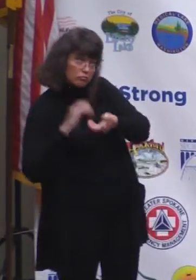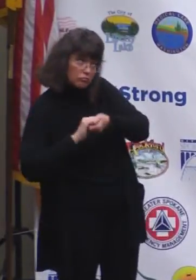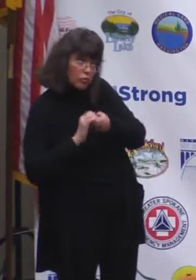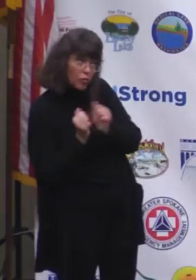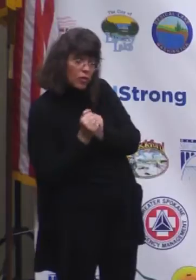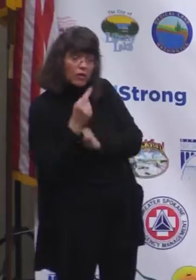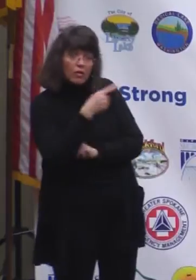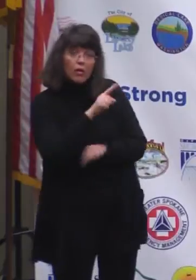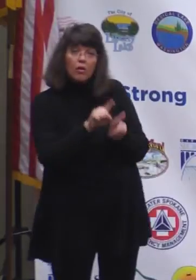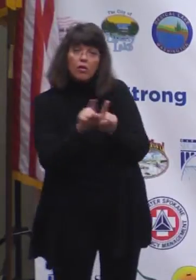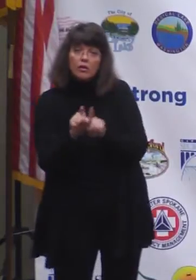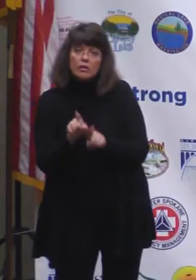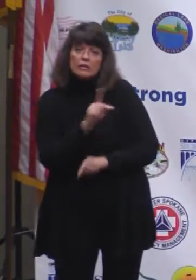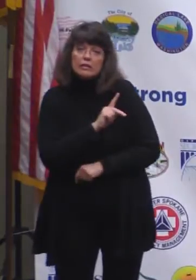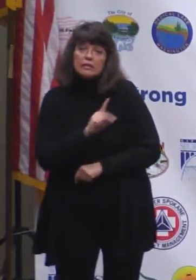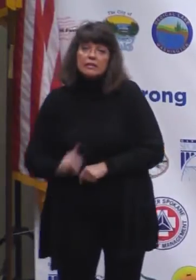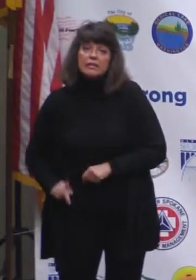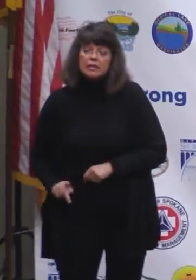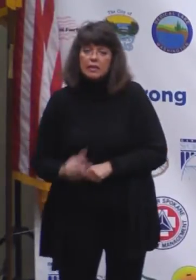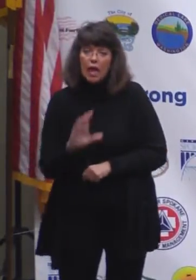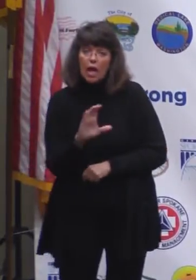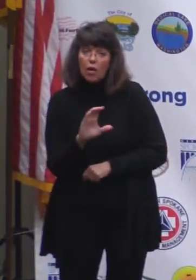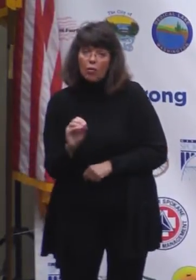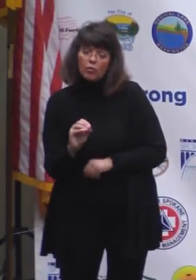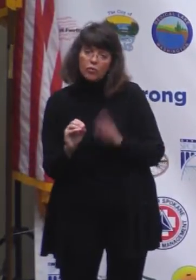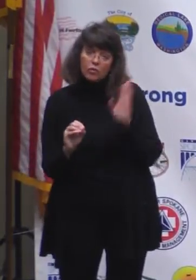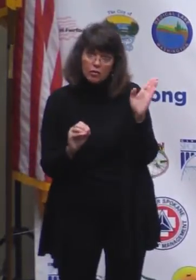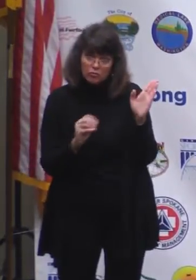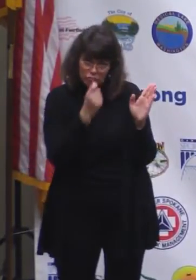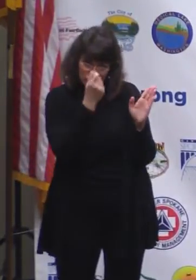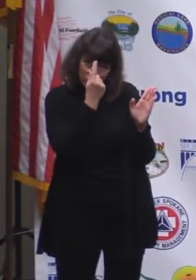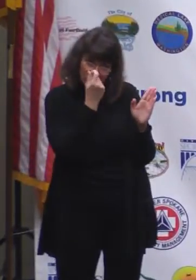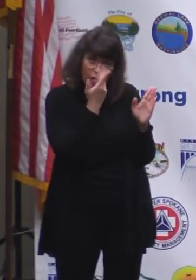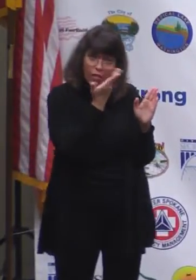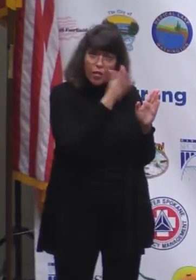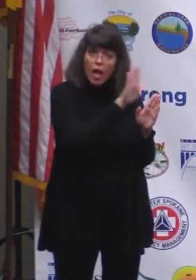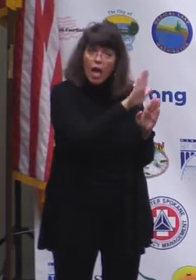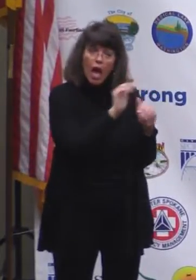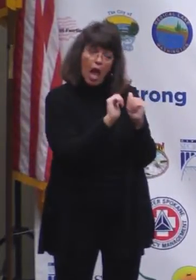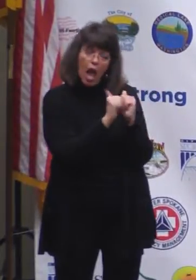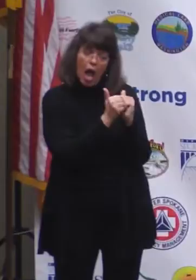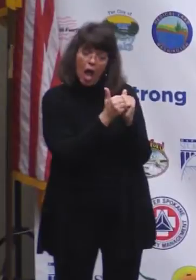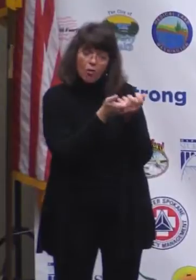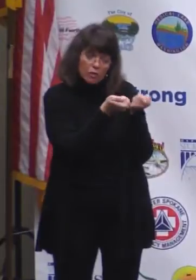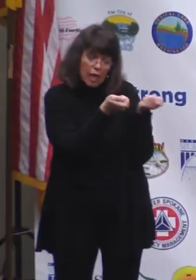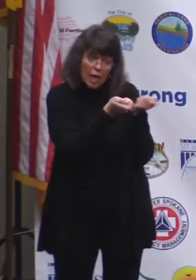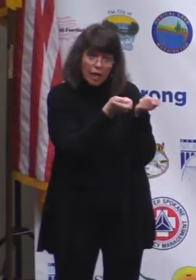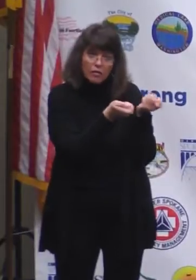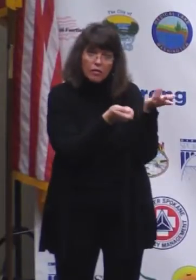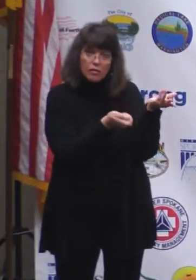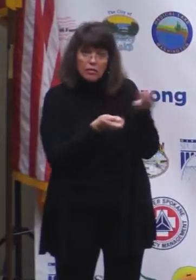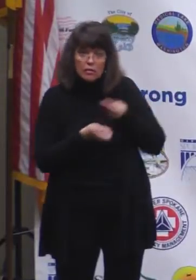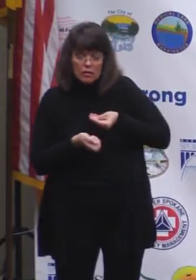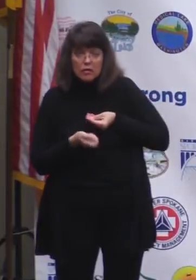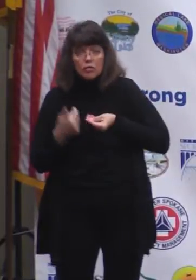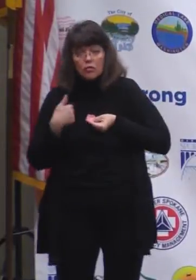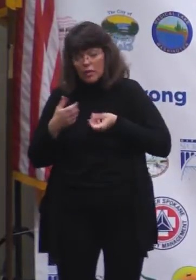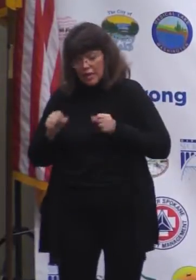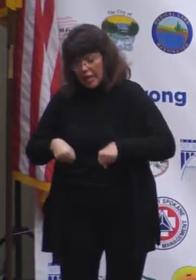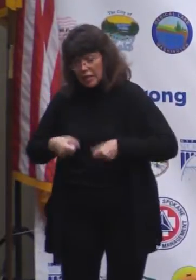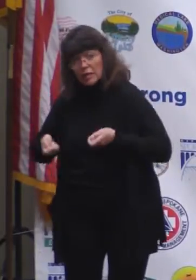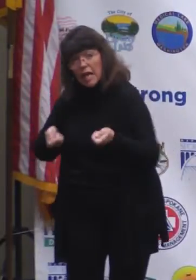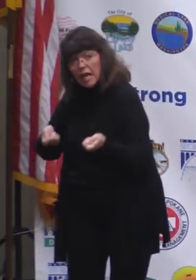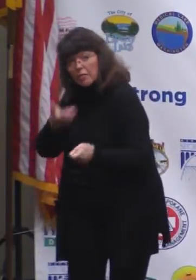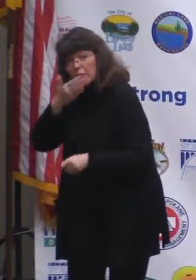the unsheltered population specifically. Leveraging those communication strategies to be able to give them the best information that we can about COVID-19.